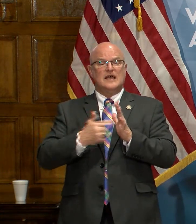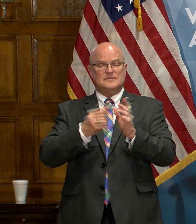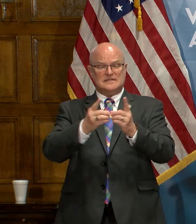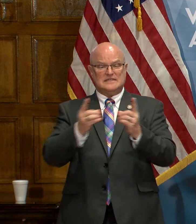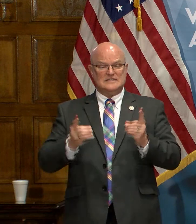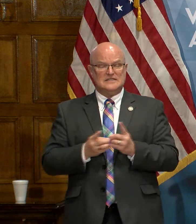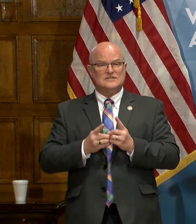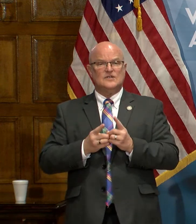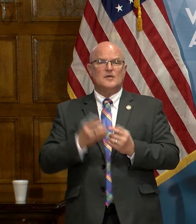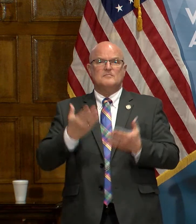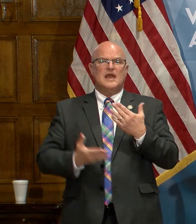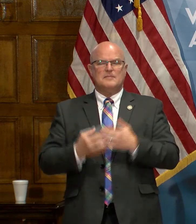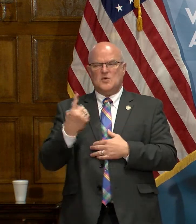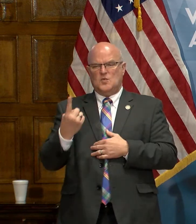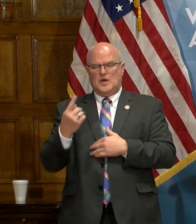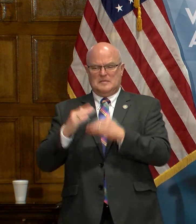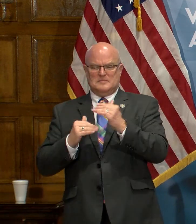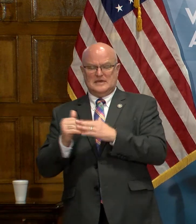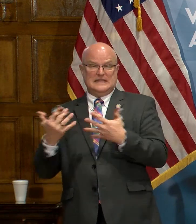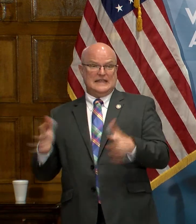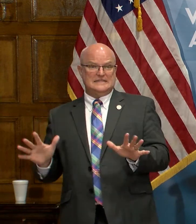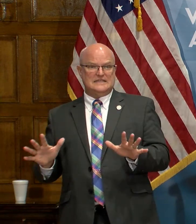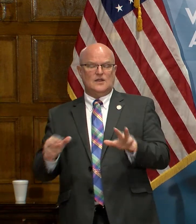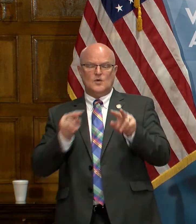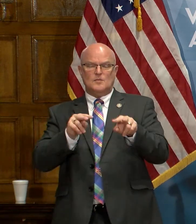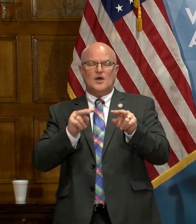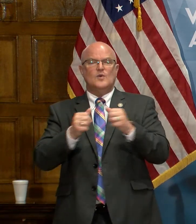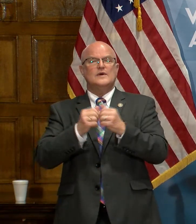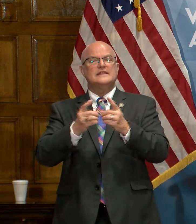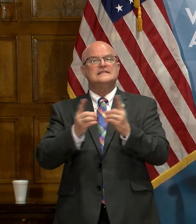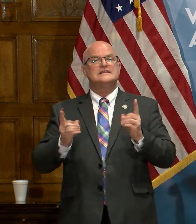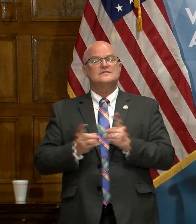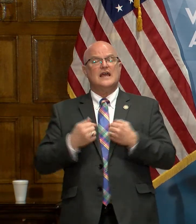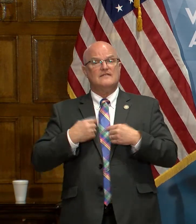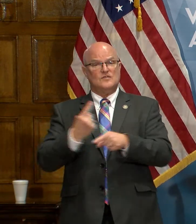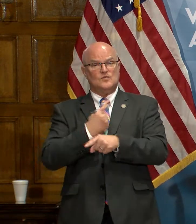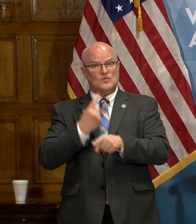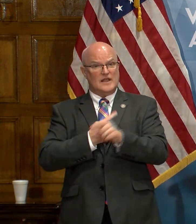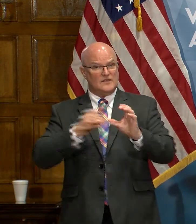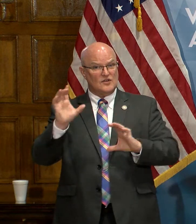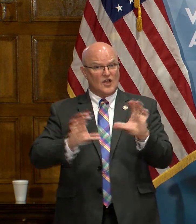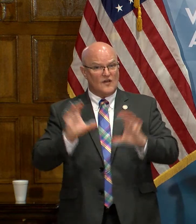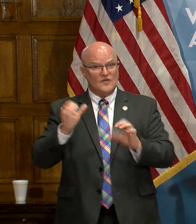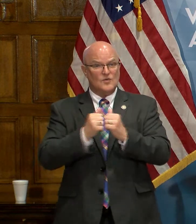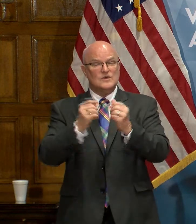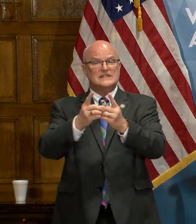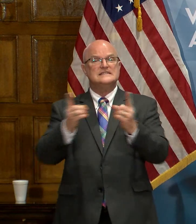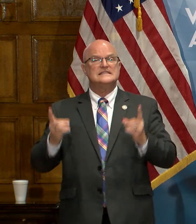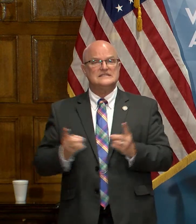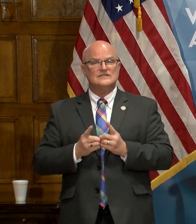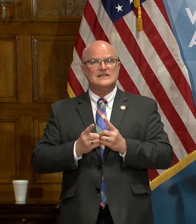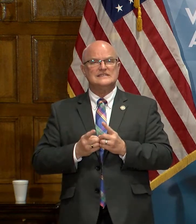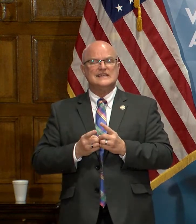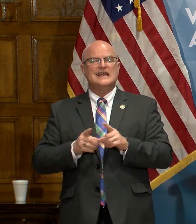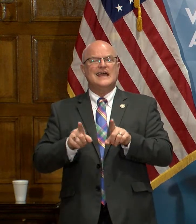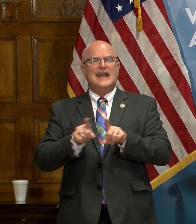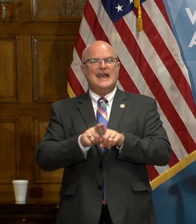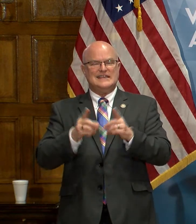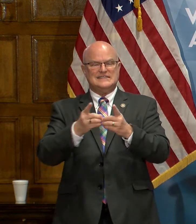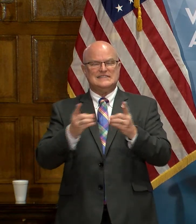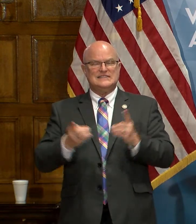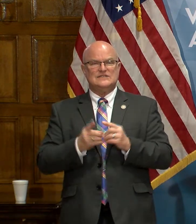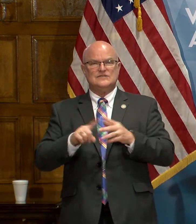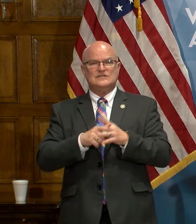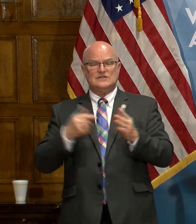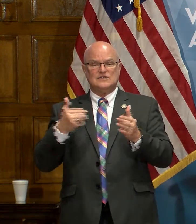just one or two buildings. We are monitoring that with our districts. We're having regular conversations with districts. And as districts start